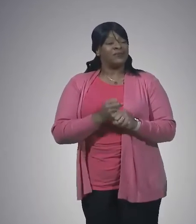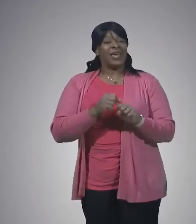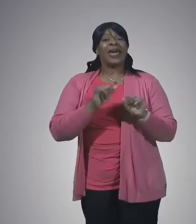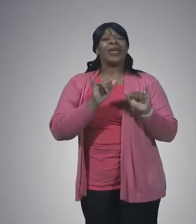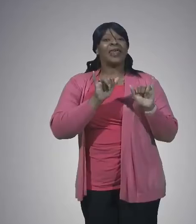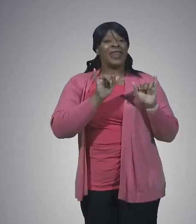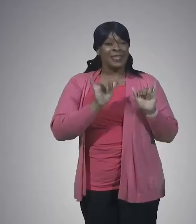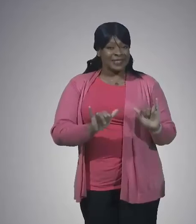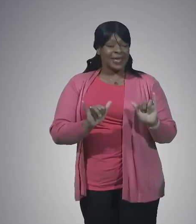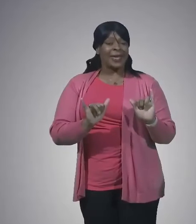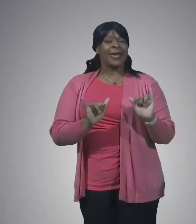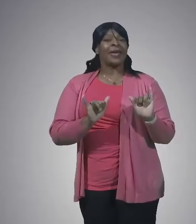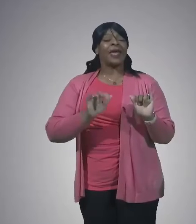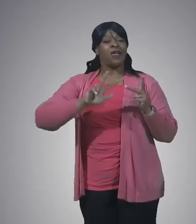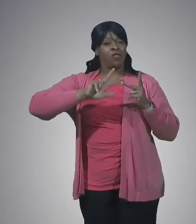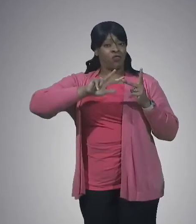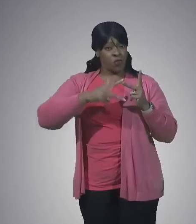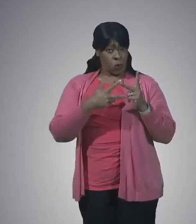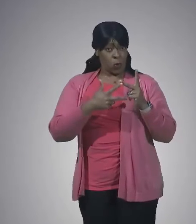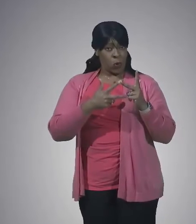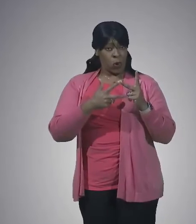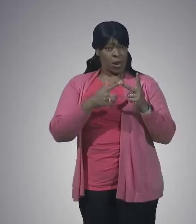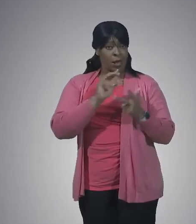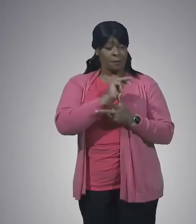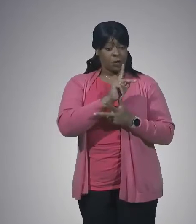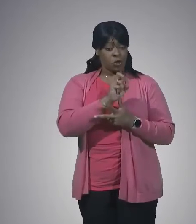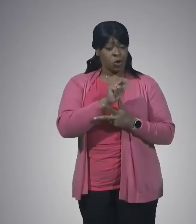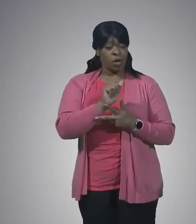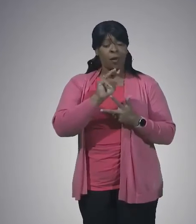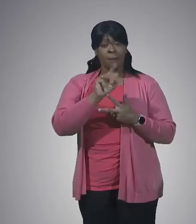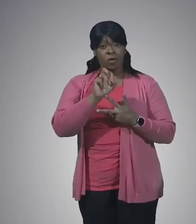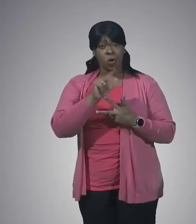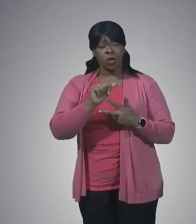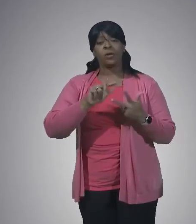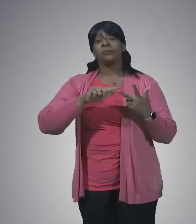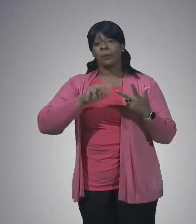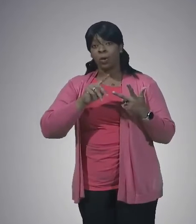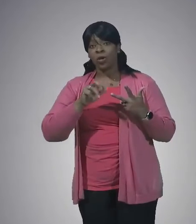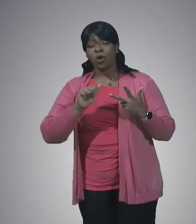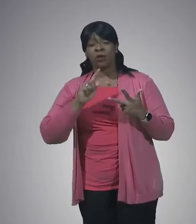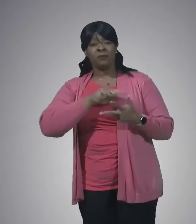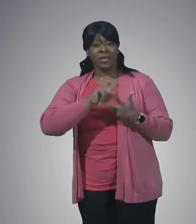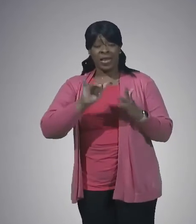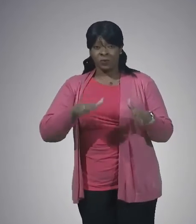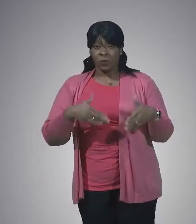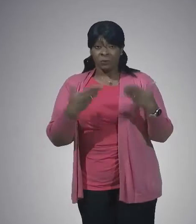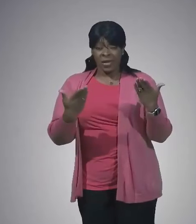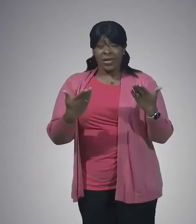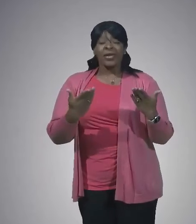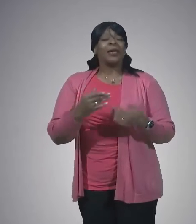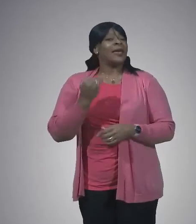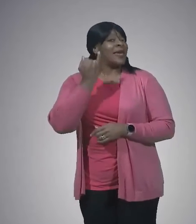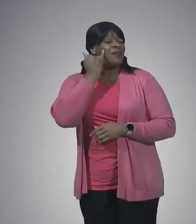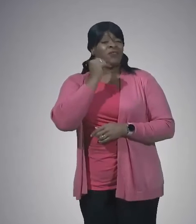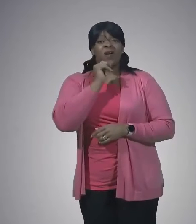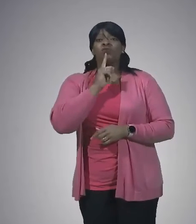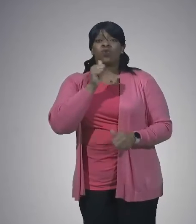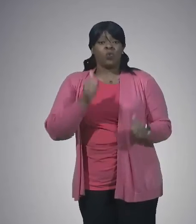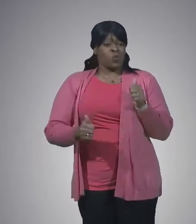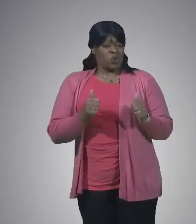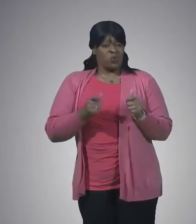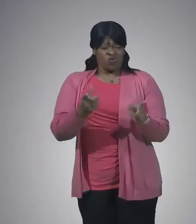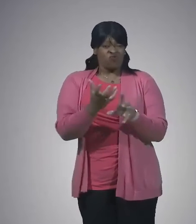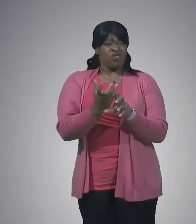same third dose as you had for your original 2 doses. But if you are not sure what you